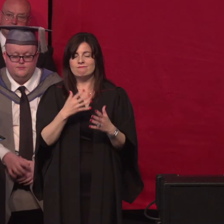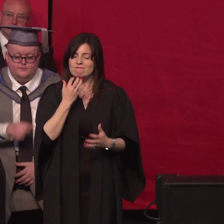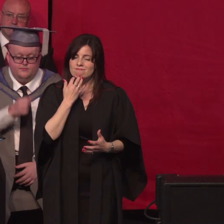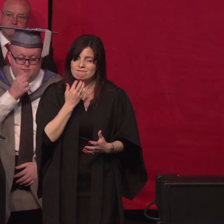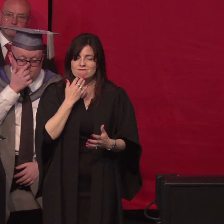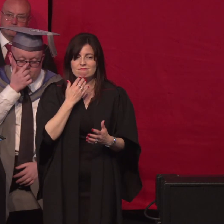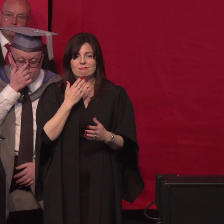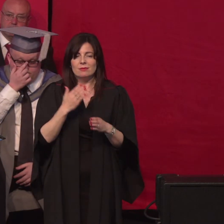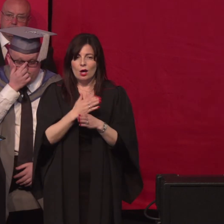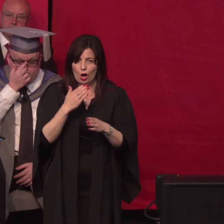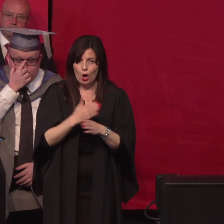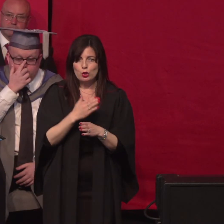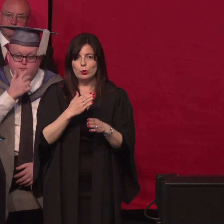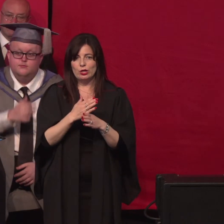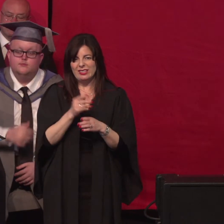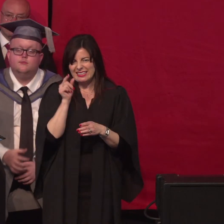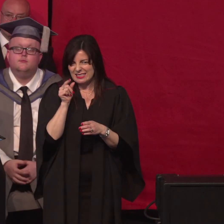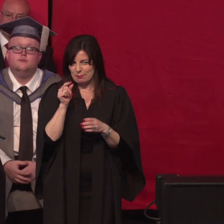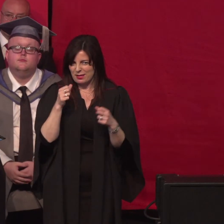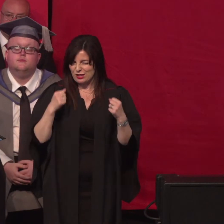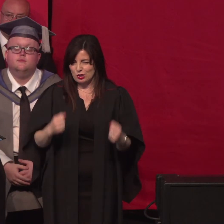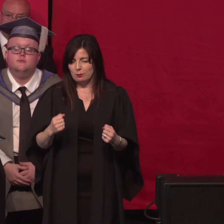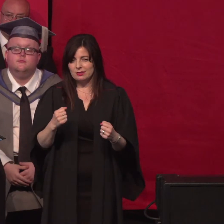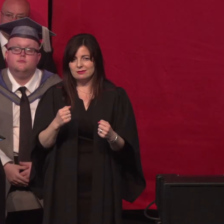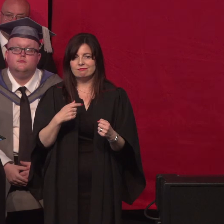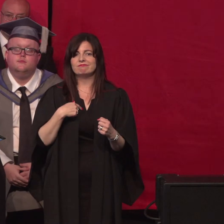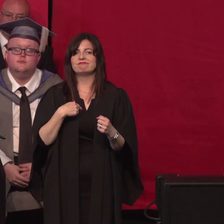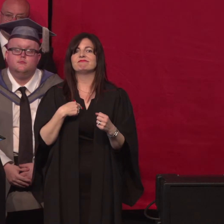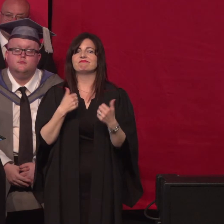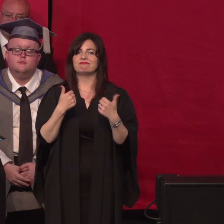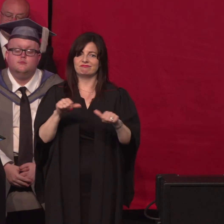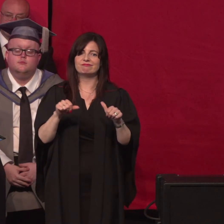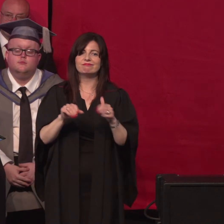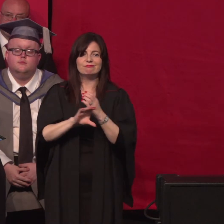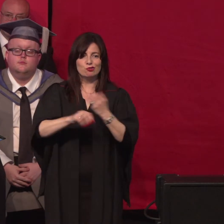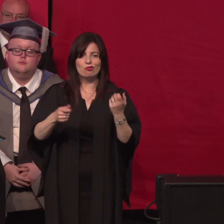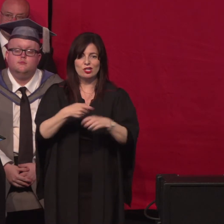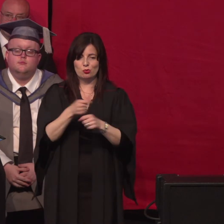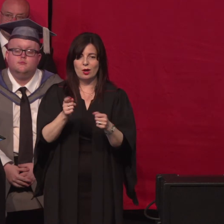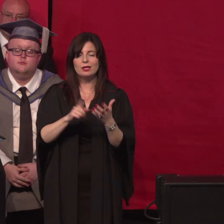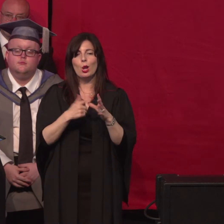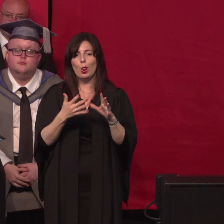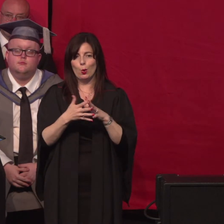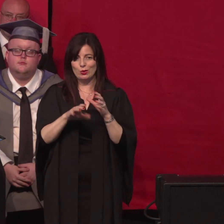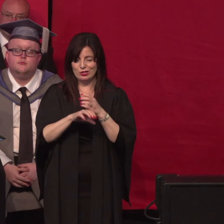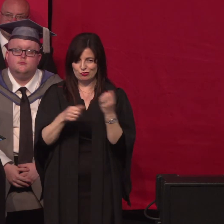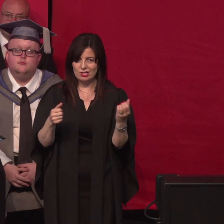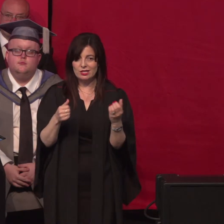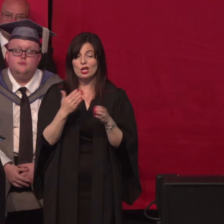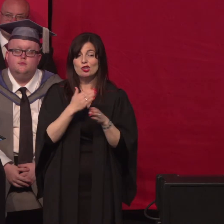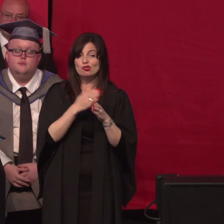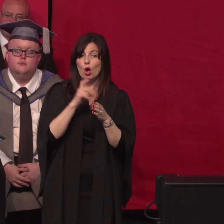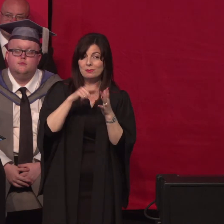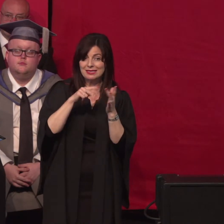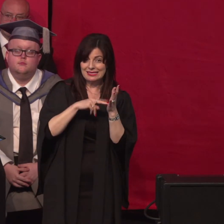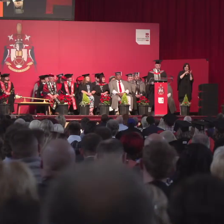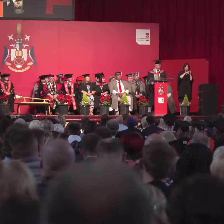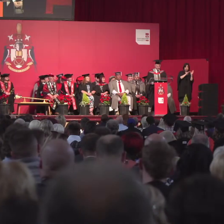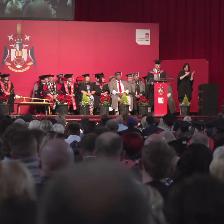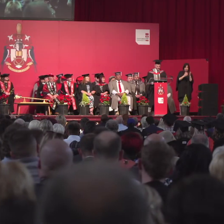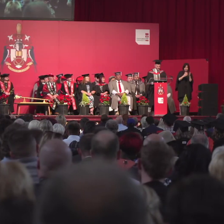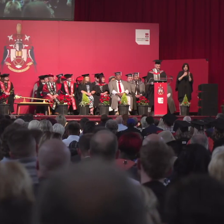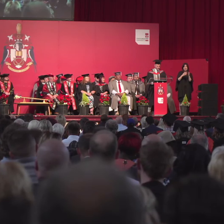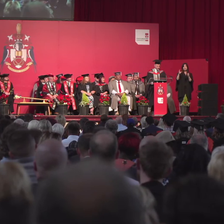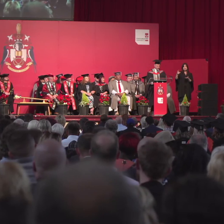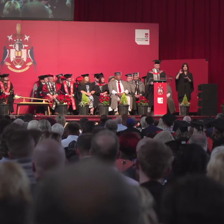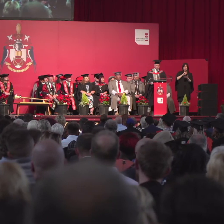work, and a little bit of stubbornness, I've managed to graduate with a law degree, a job within the civil service, and a scholarship from the Inns of Course to